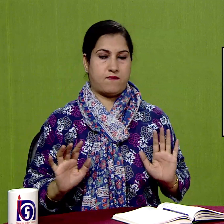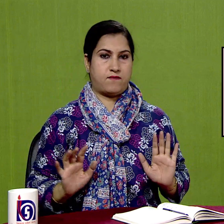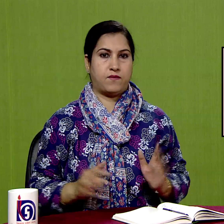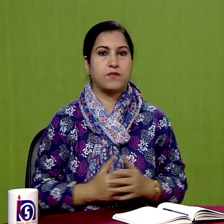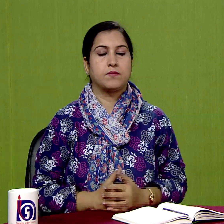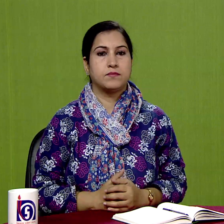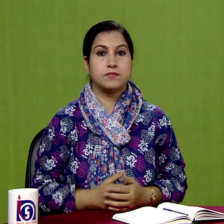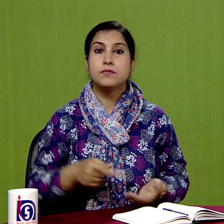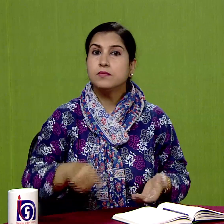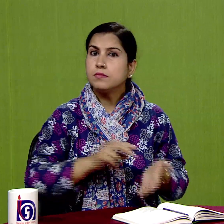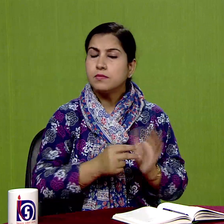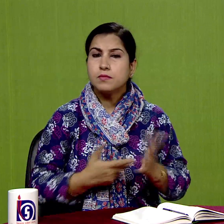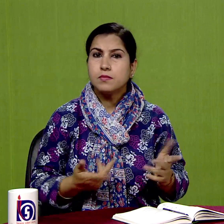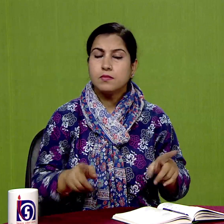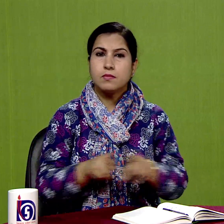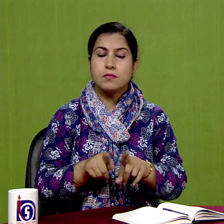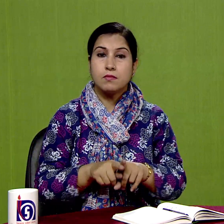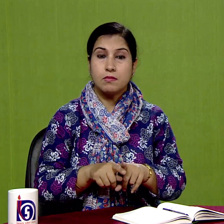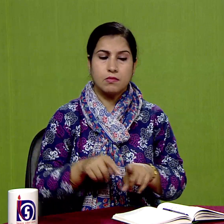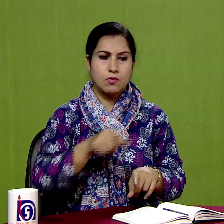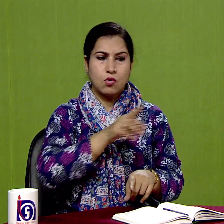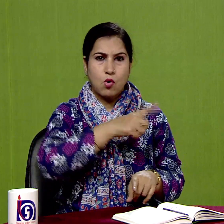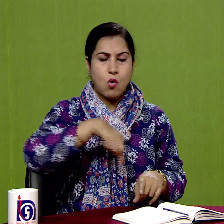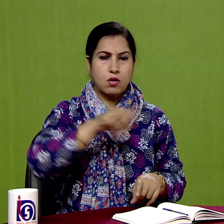That is, they were afraid of any event,